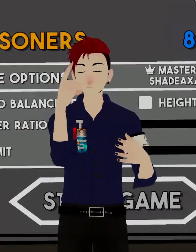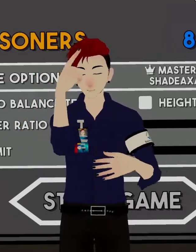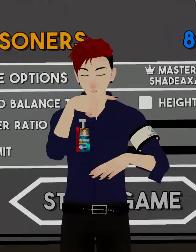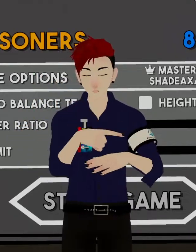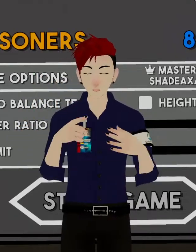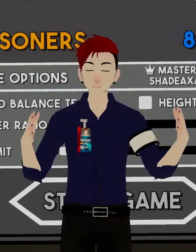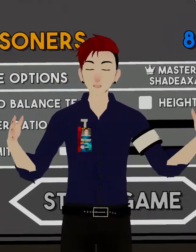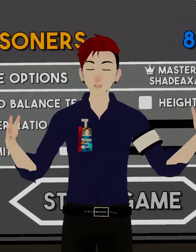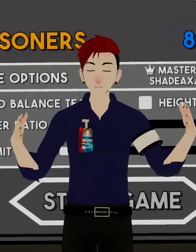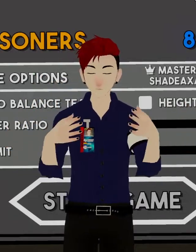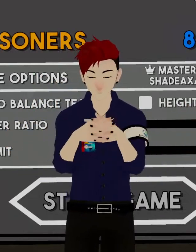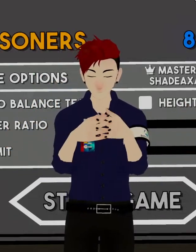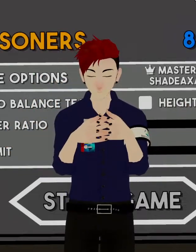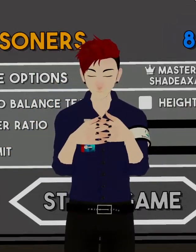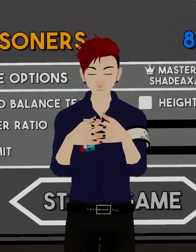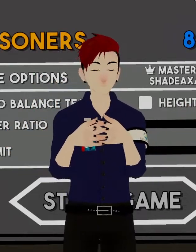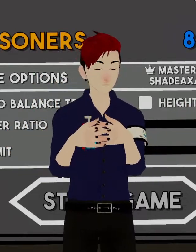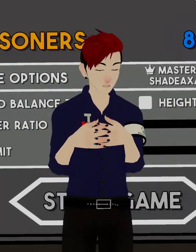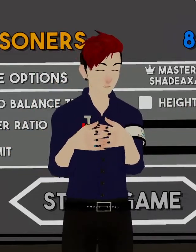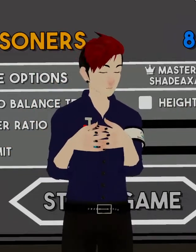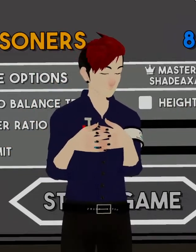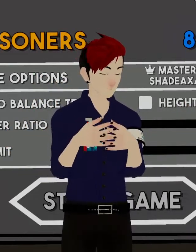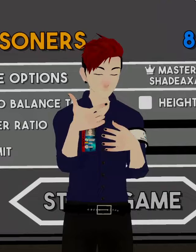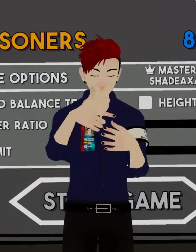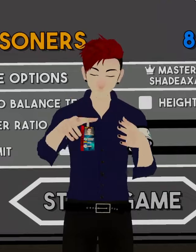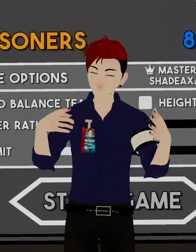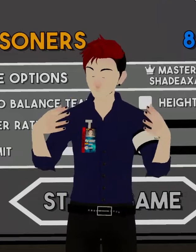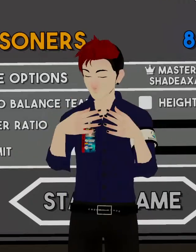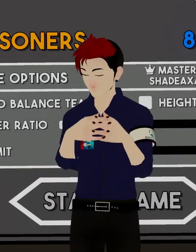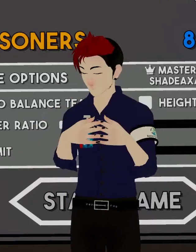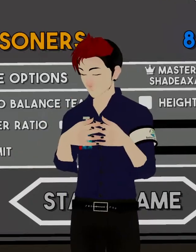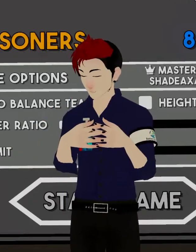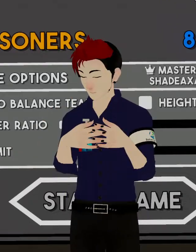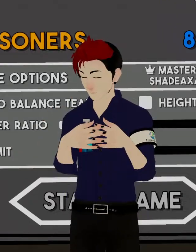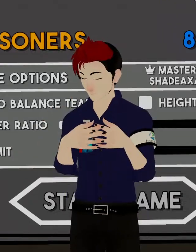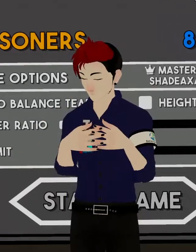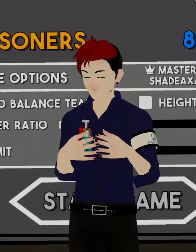So one time, busted. Busted.